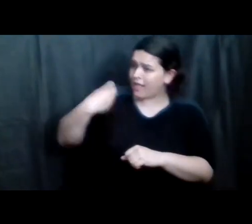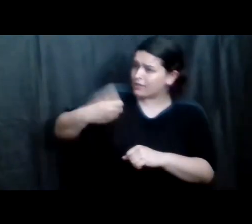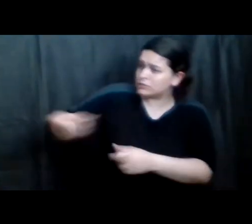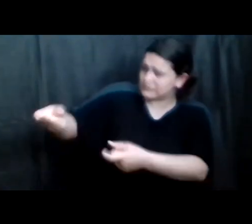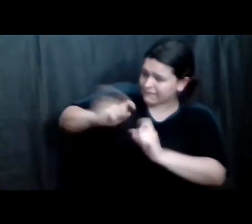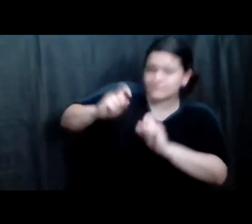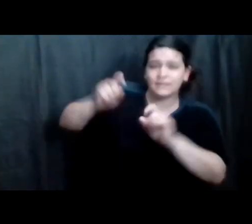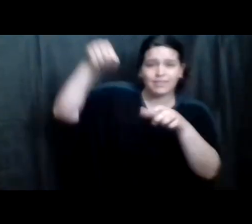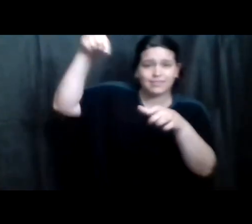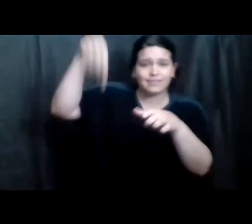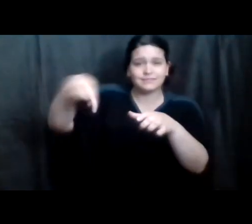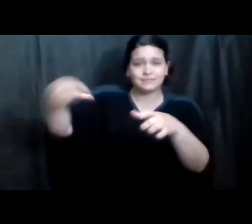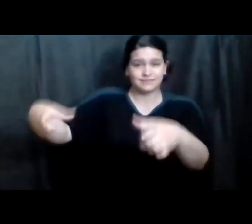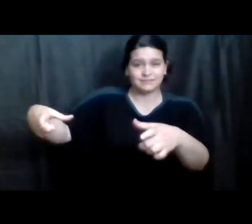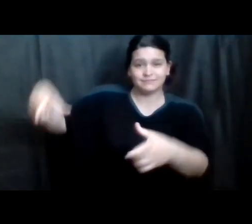These are